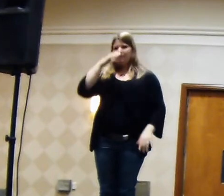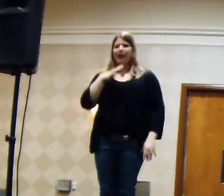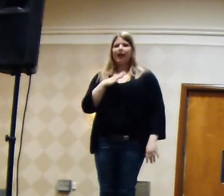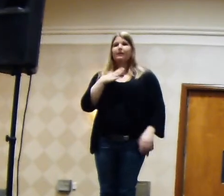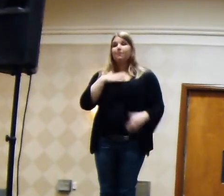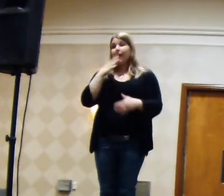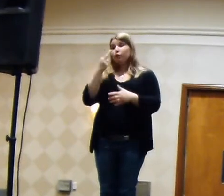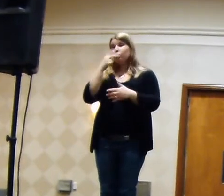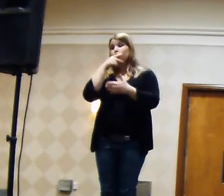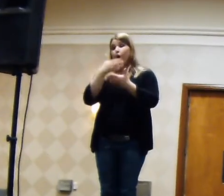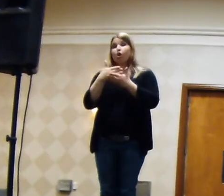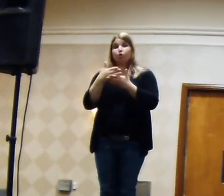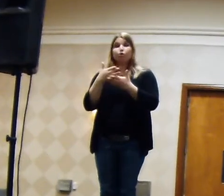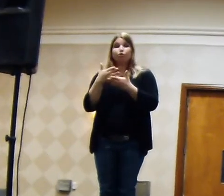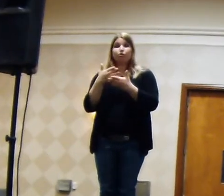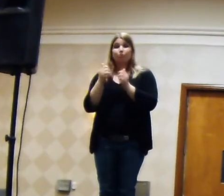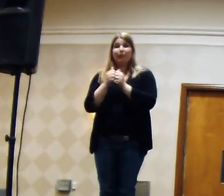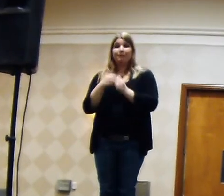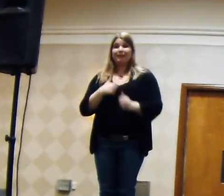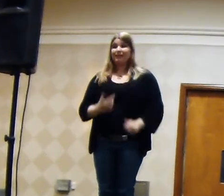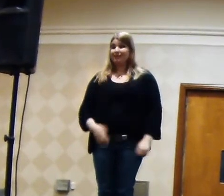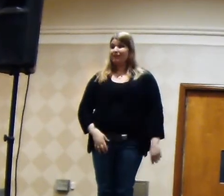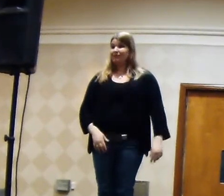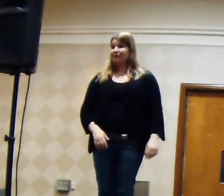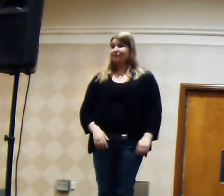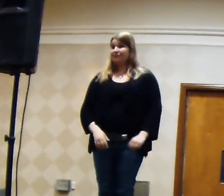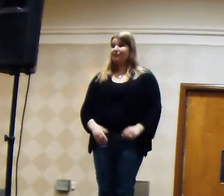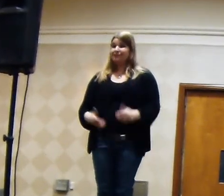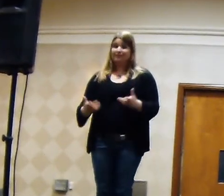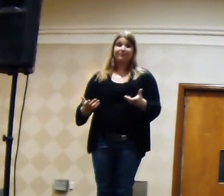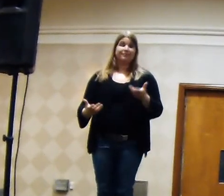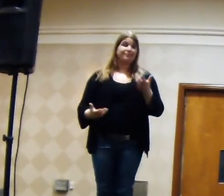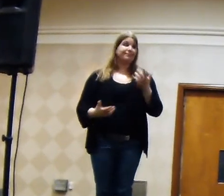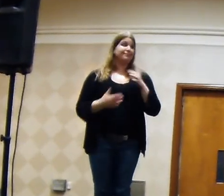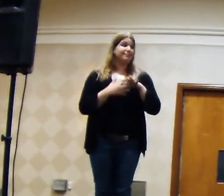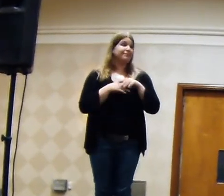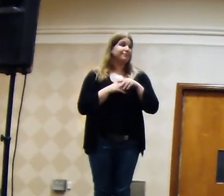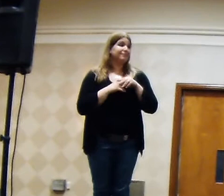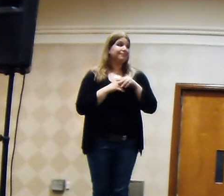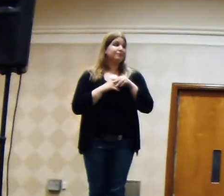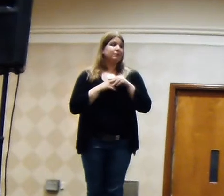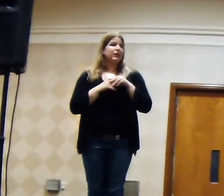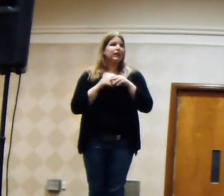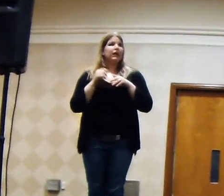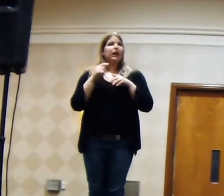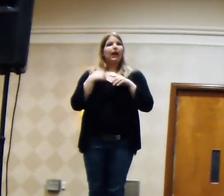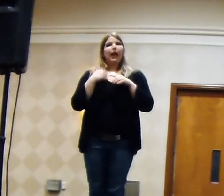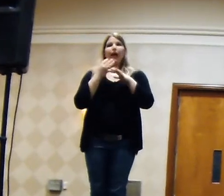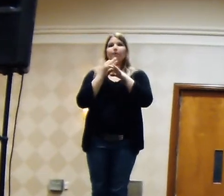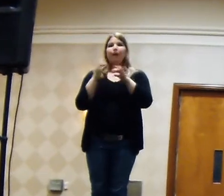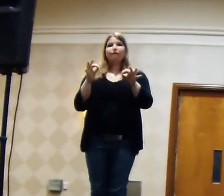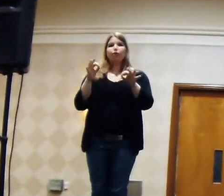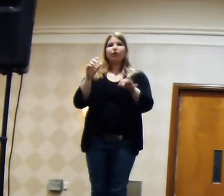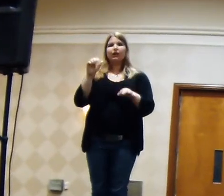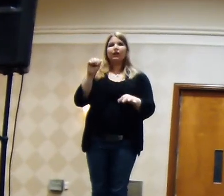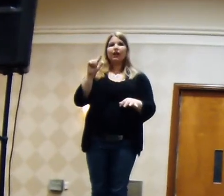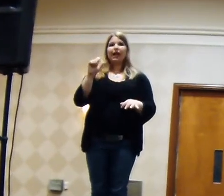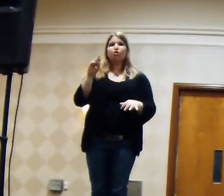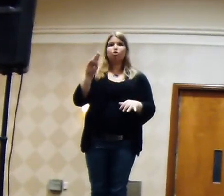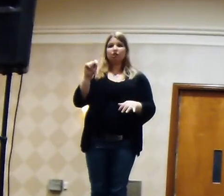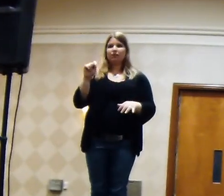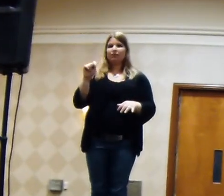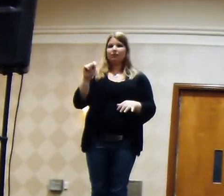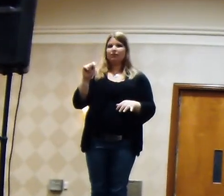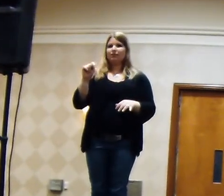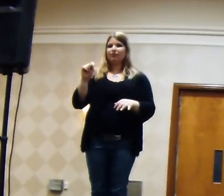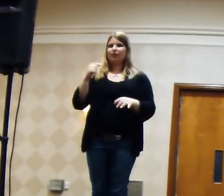Deutsch. And so hopefully we're going to do the festival route and that'll come out. And then I'm a free agent. I'm looking for a new